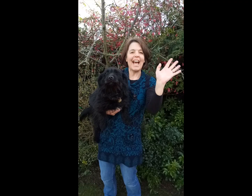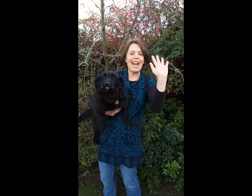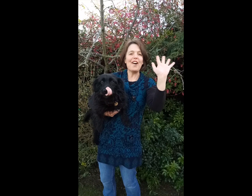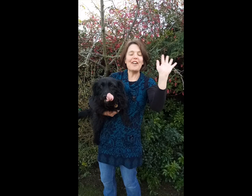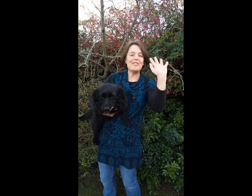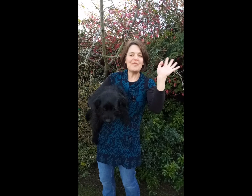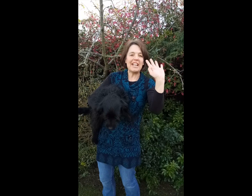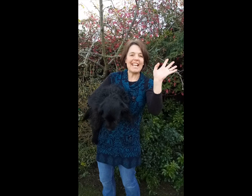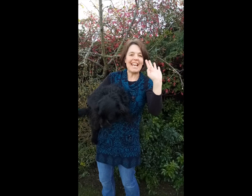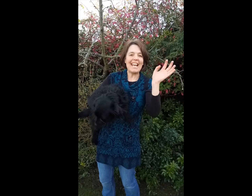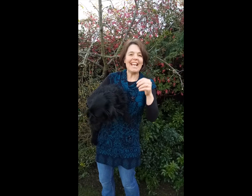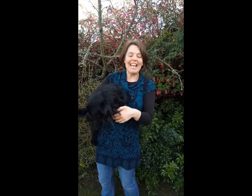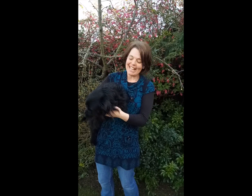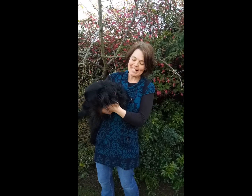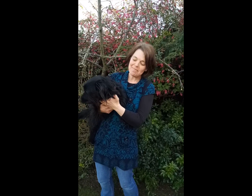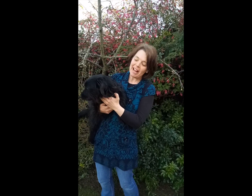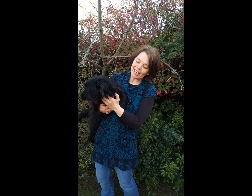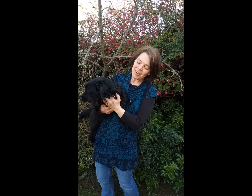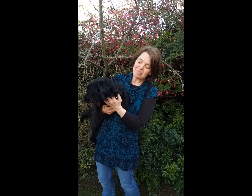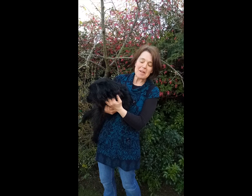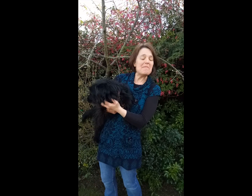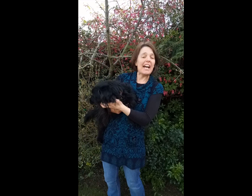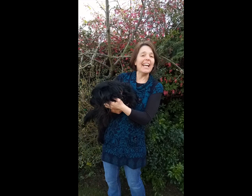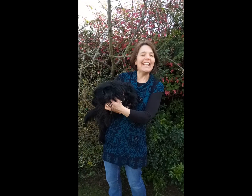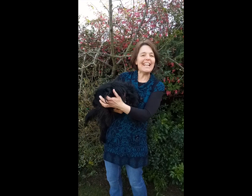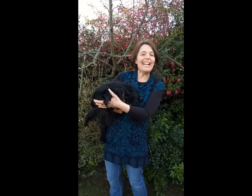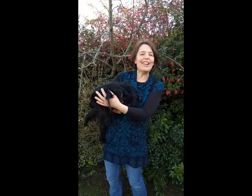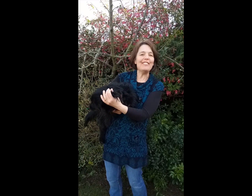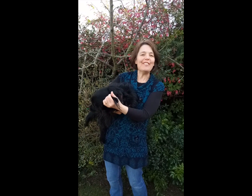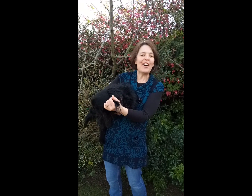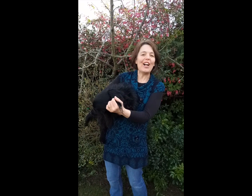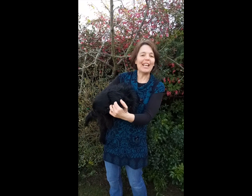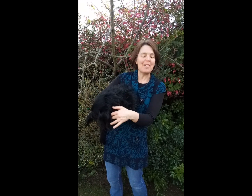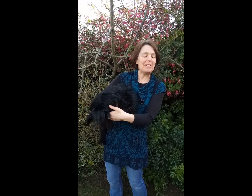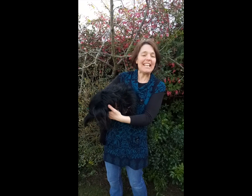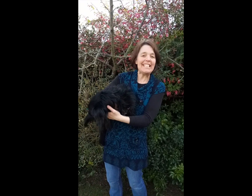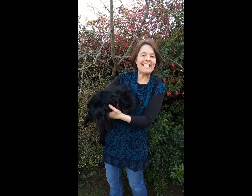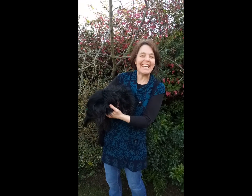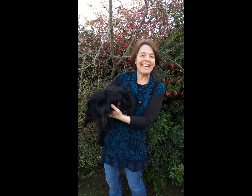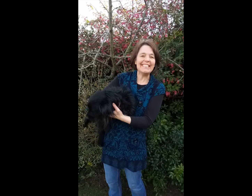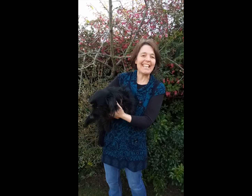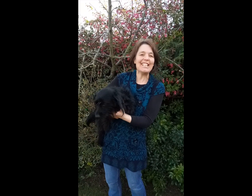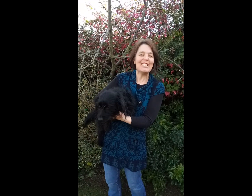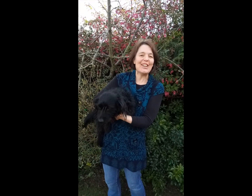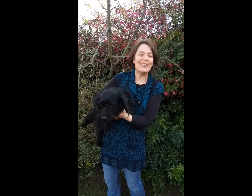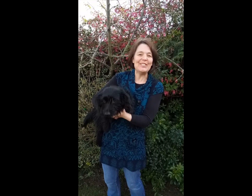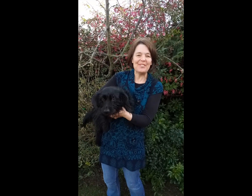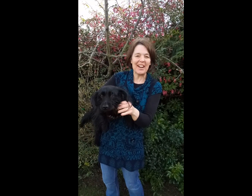Hello, everybody. This is my dog Pippa. Thinking of you all. Happy Easter. See you soon.